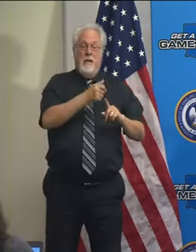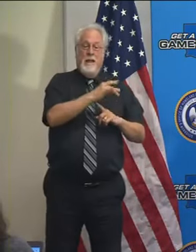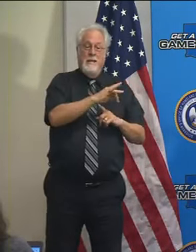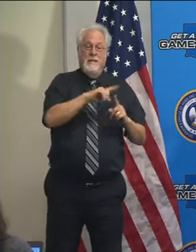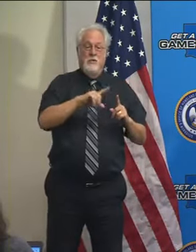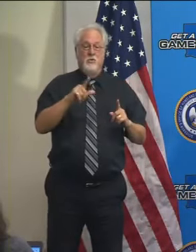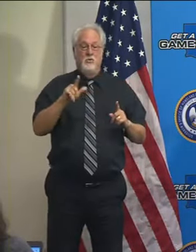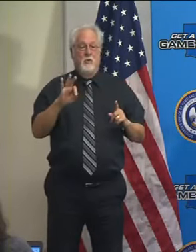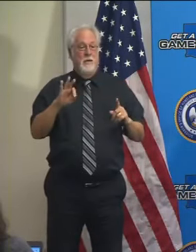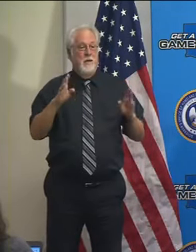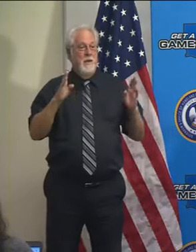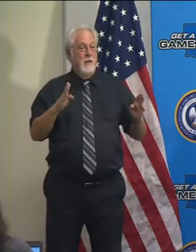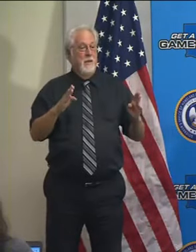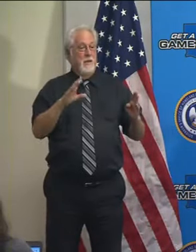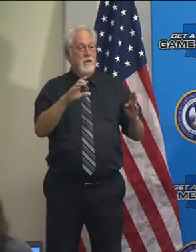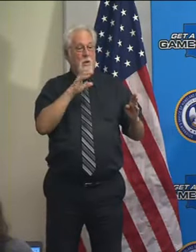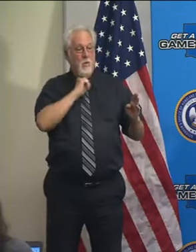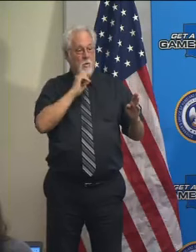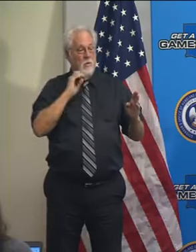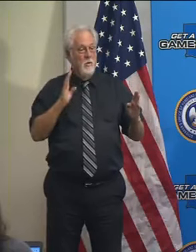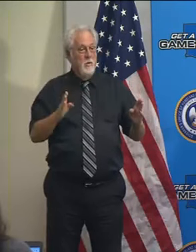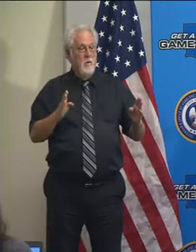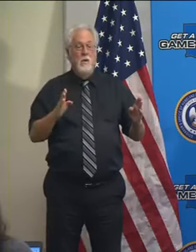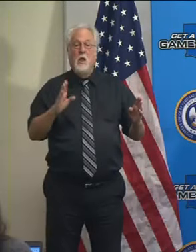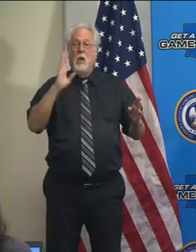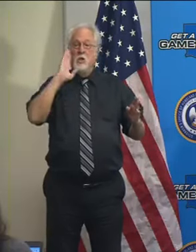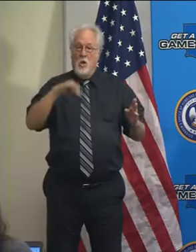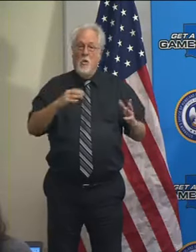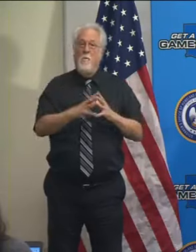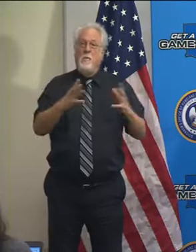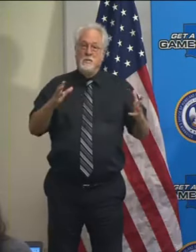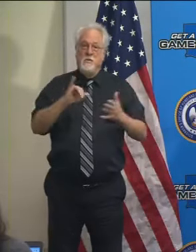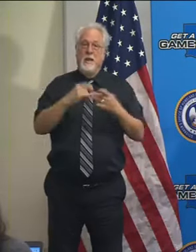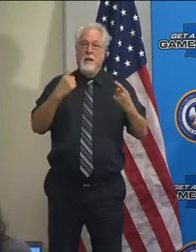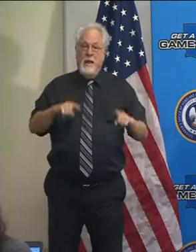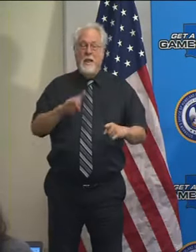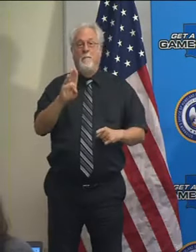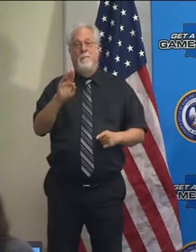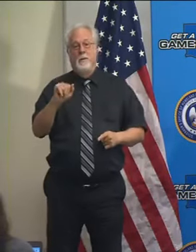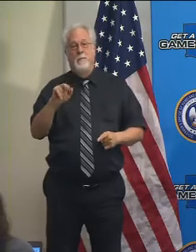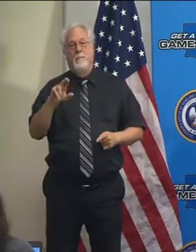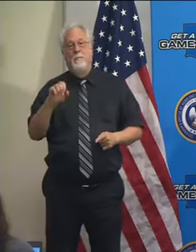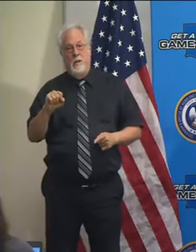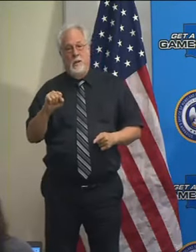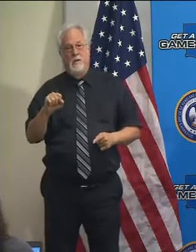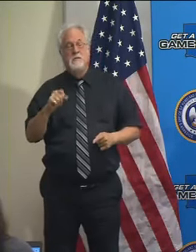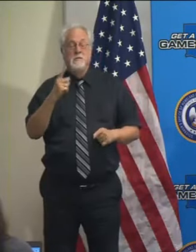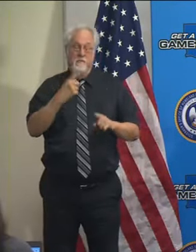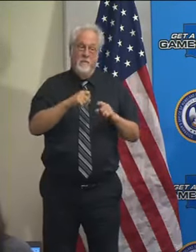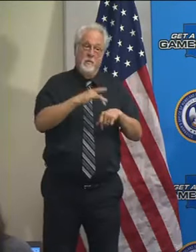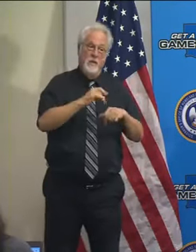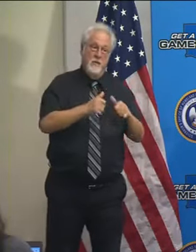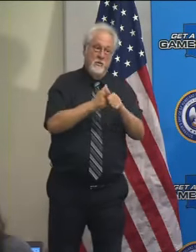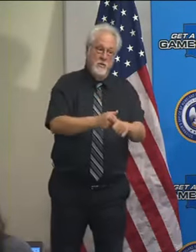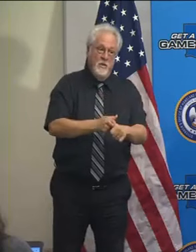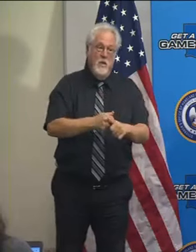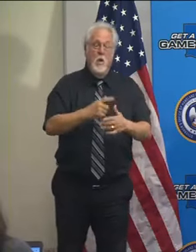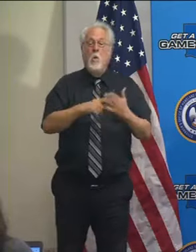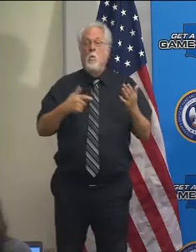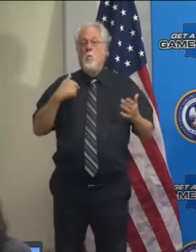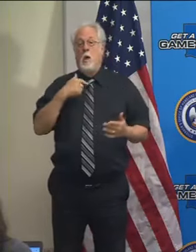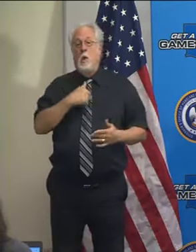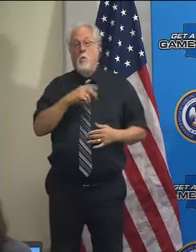old. And we know that much of that happened in bars, again, from contact tracing. So what we've